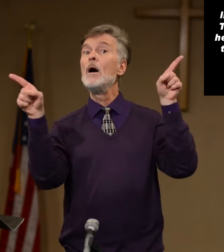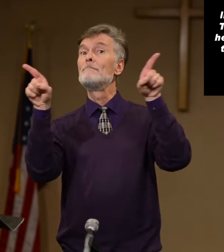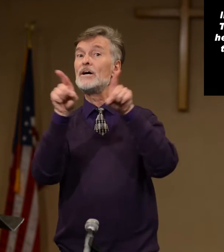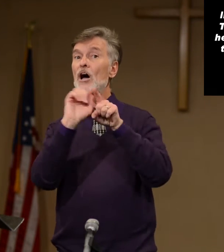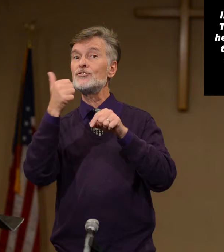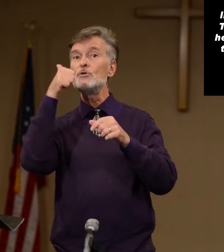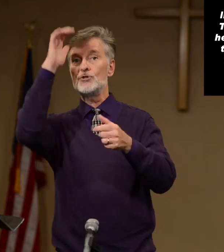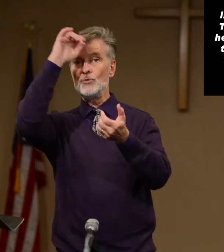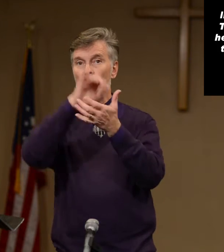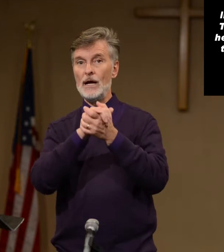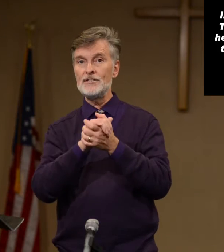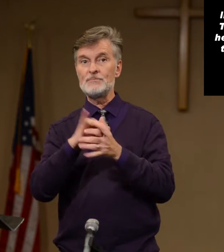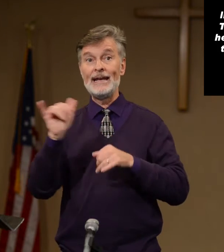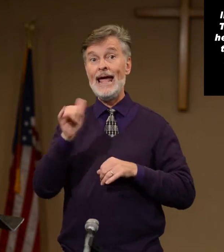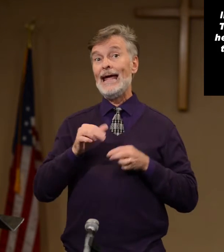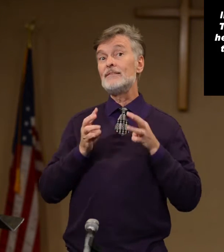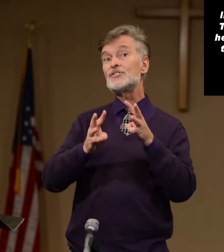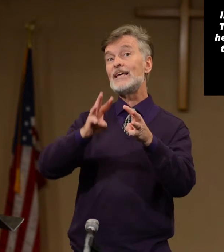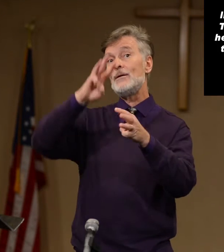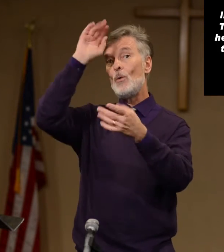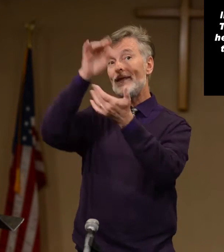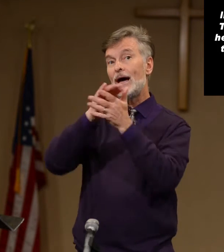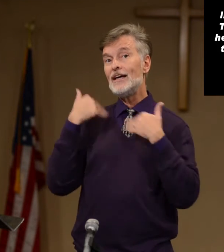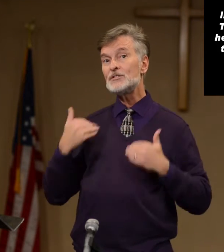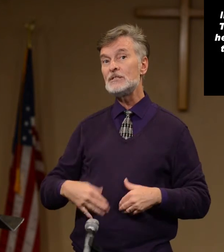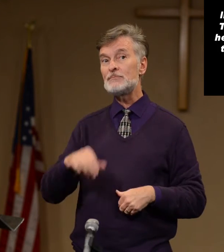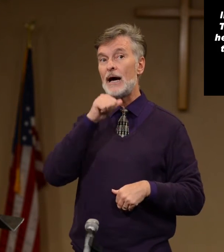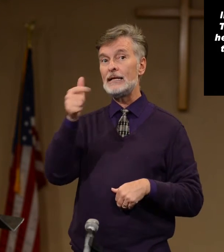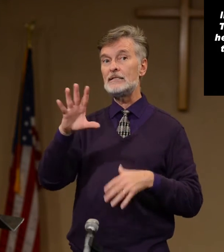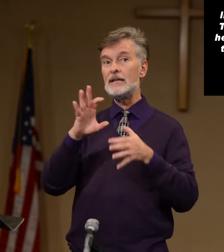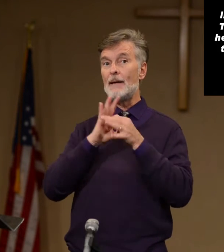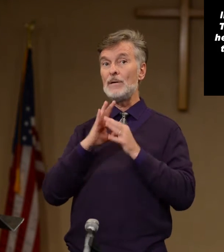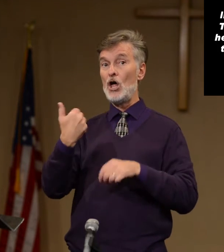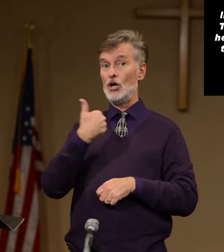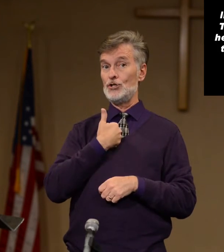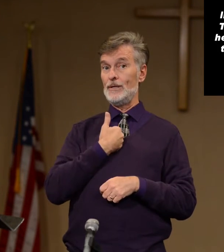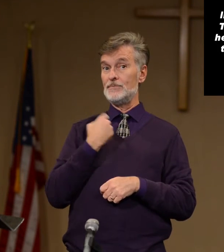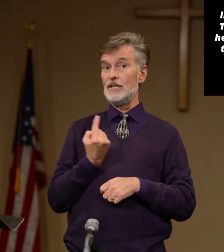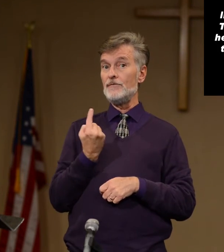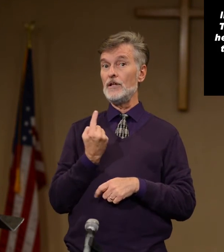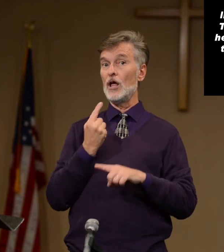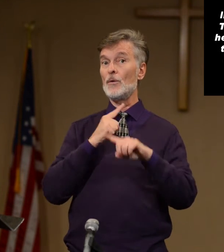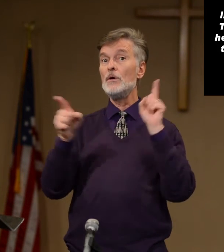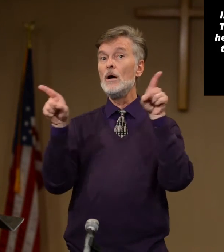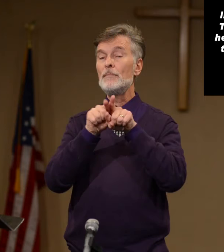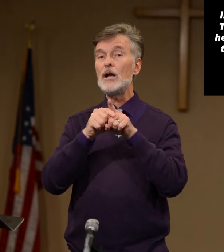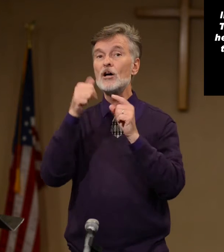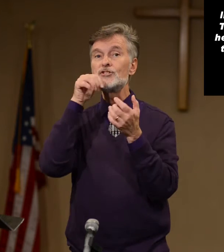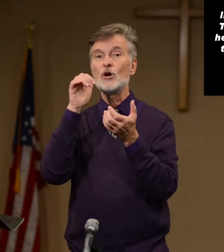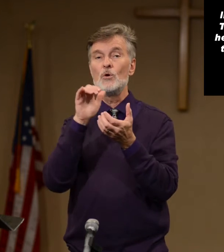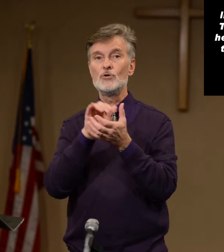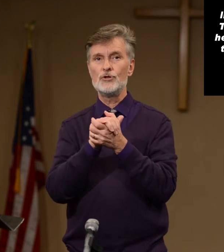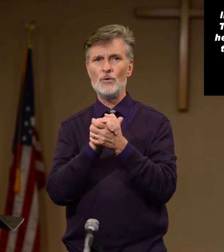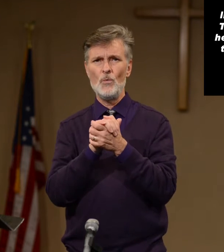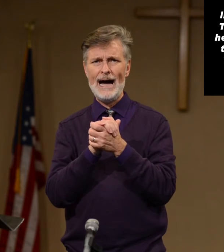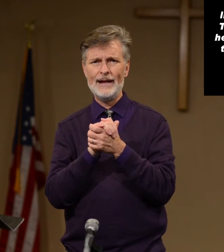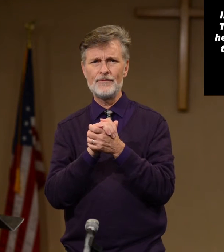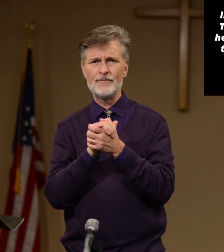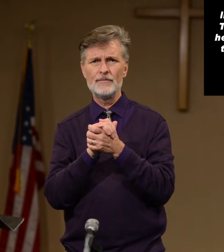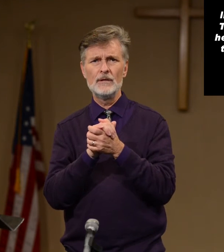but also to her husband. In the same way, the husband's body does not belong to himself alone, but also to the wife.